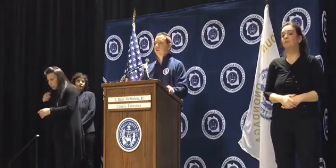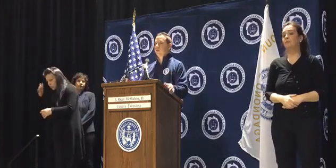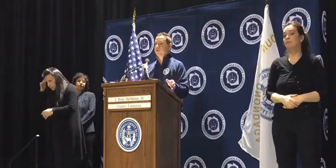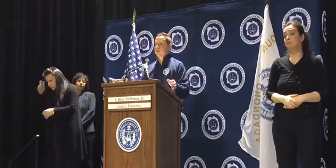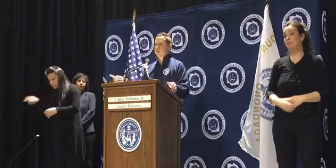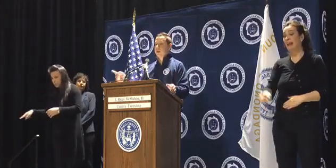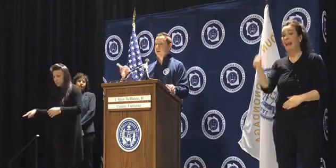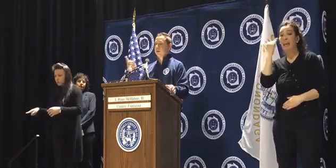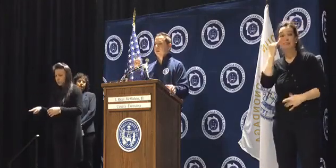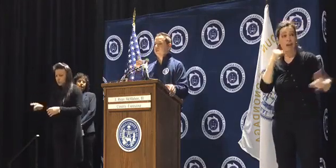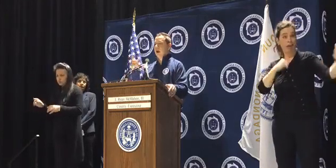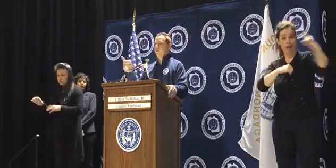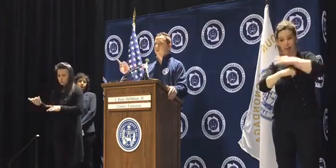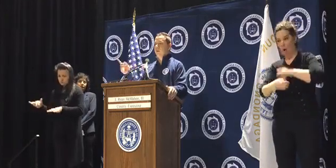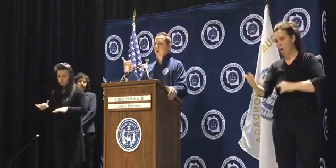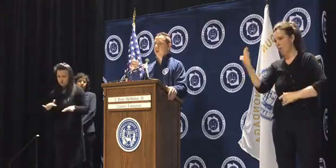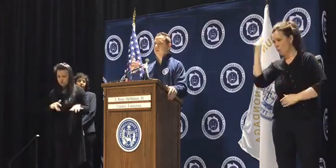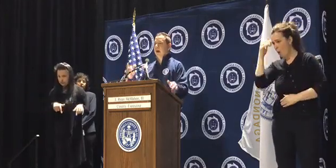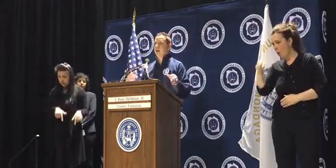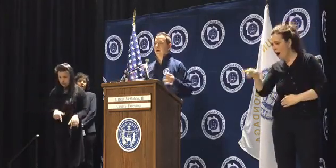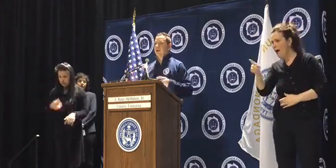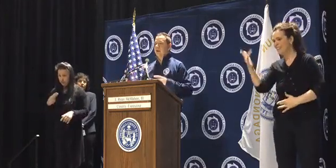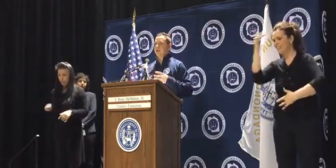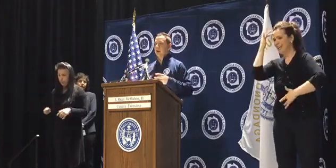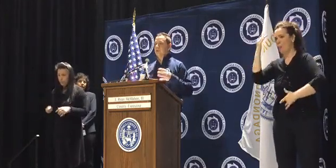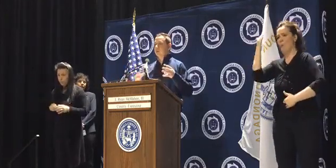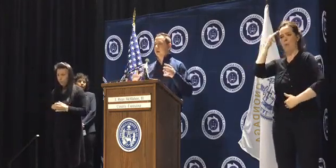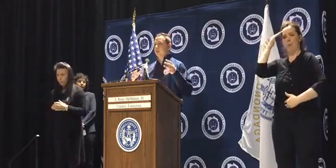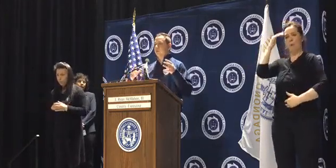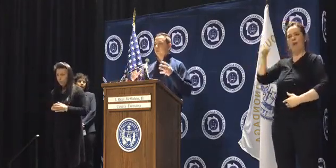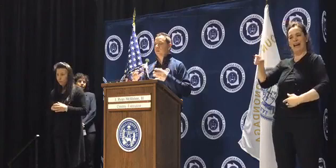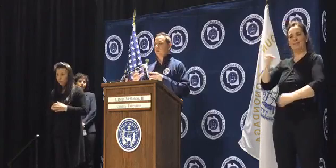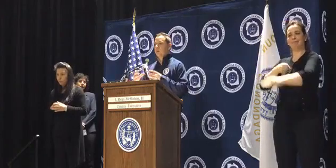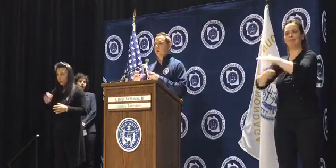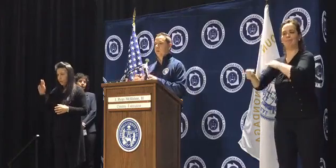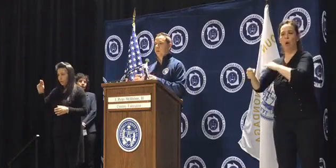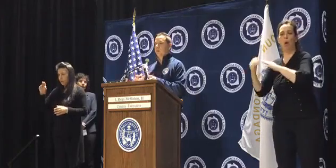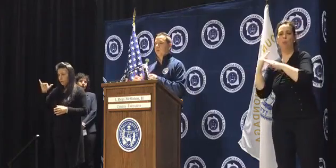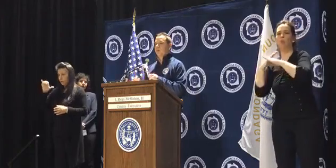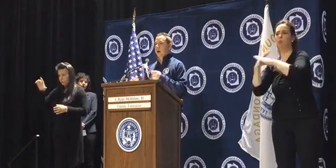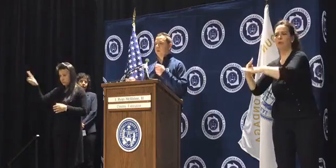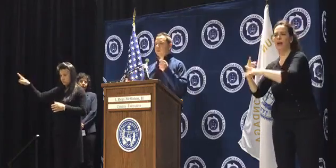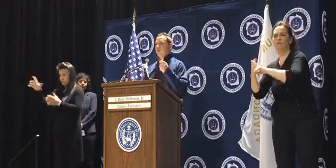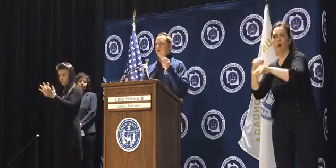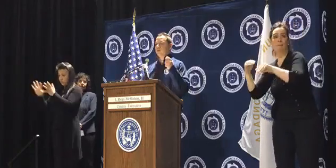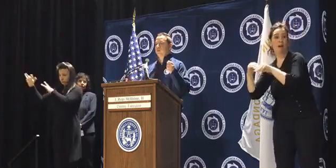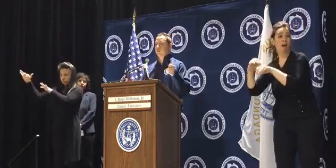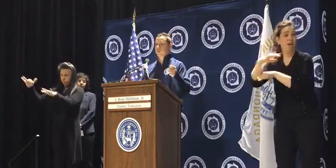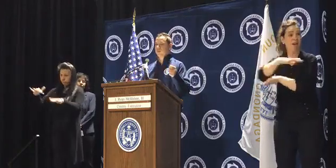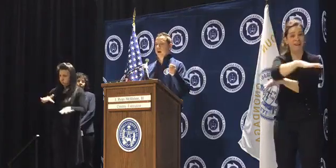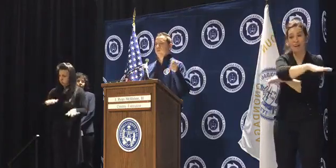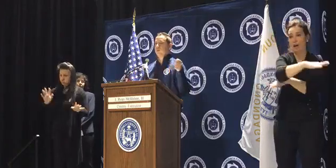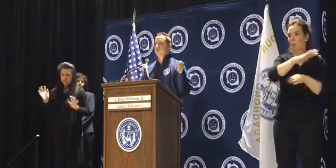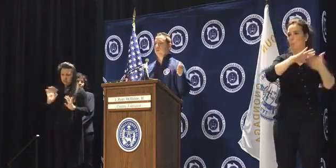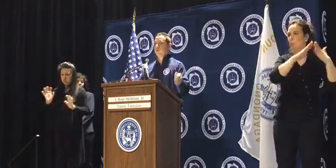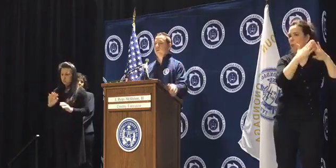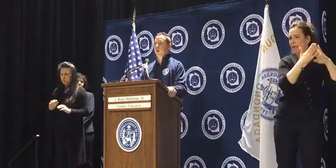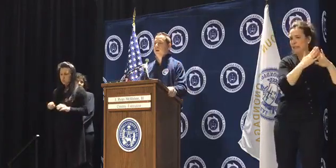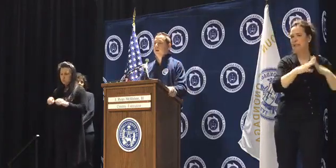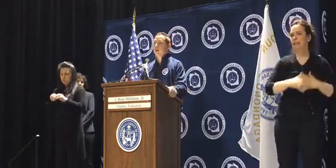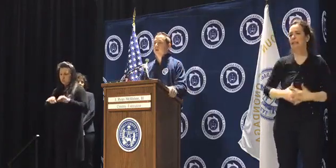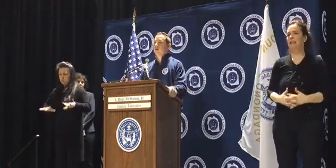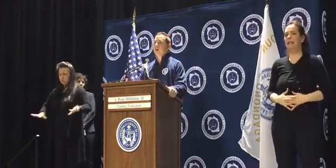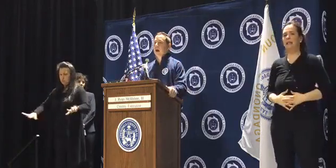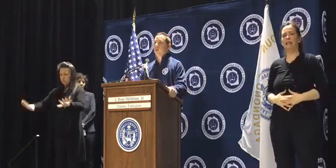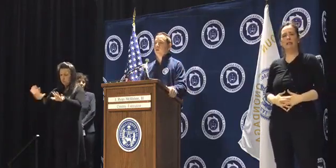York City. We've seen travel be part of that. That has helped create to the ability where the virus can just spread through the community